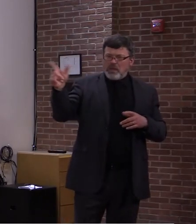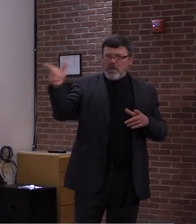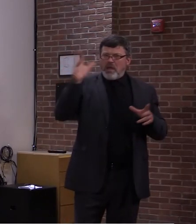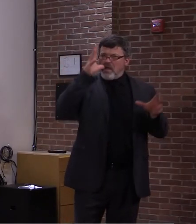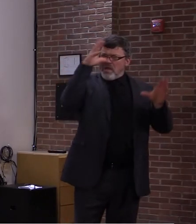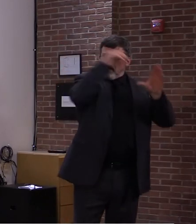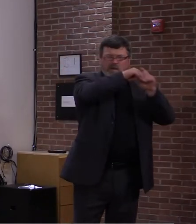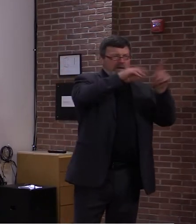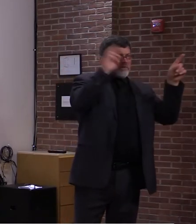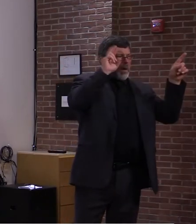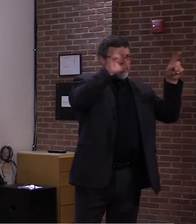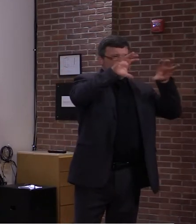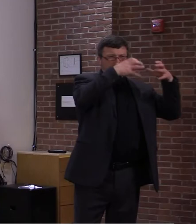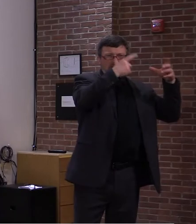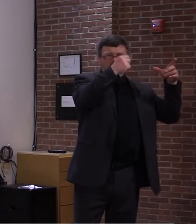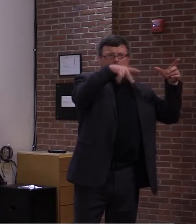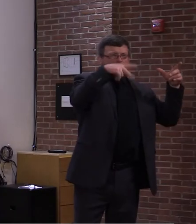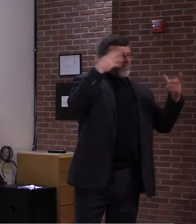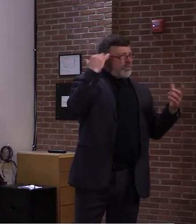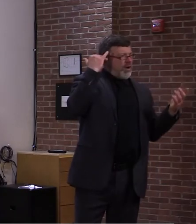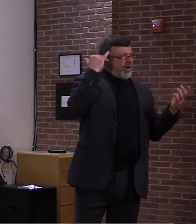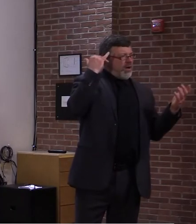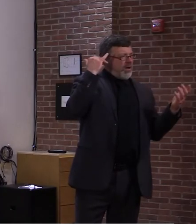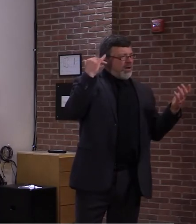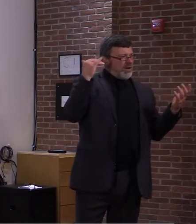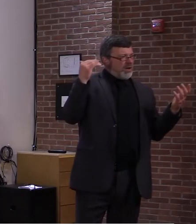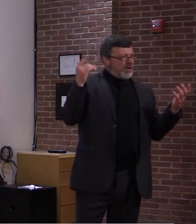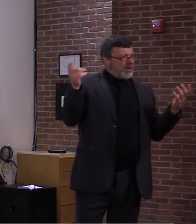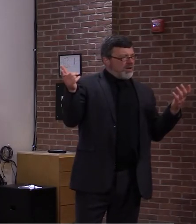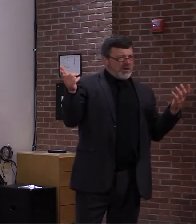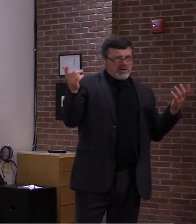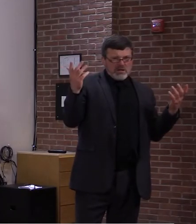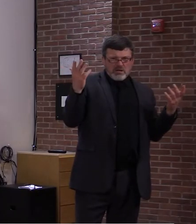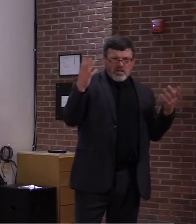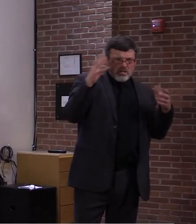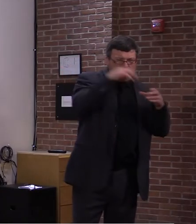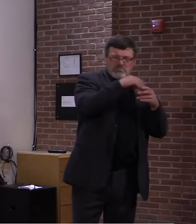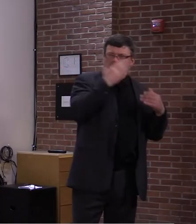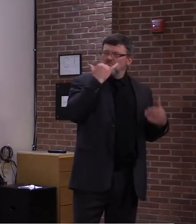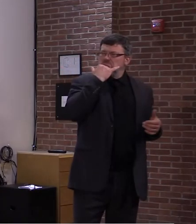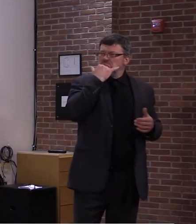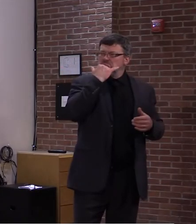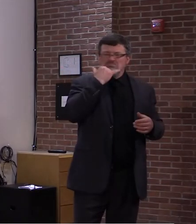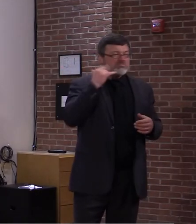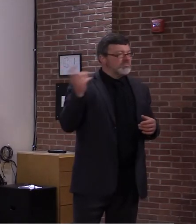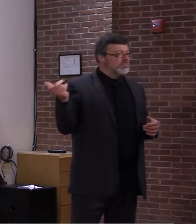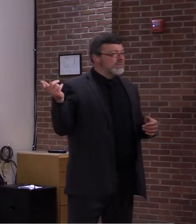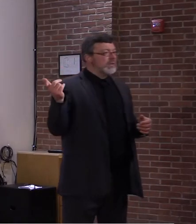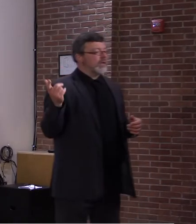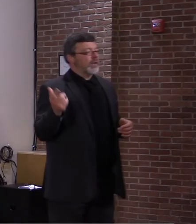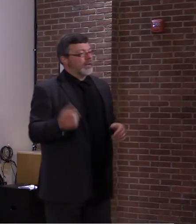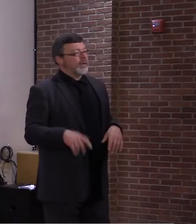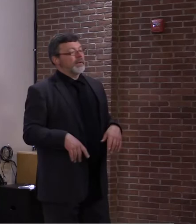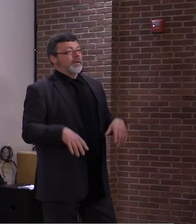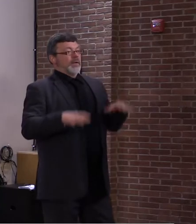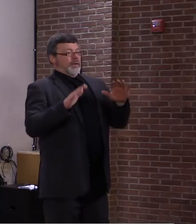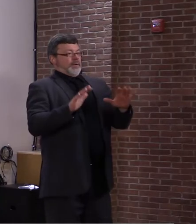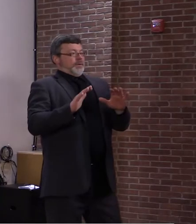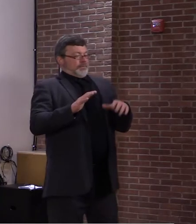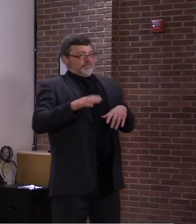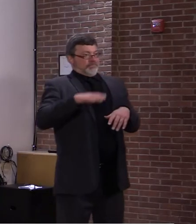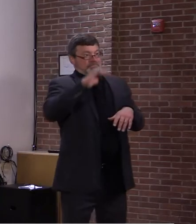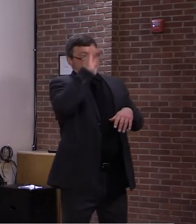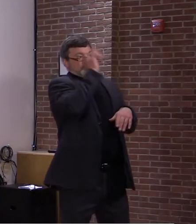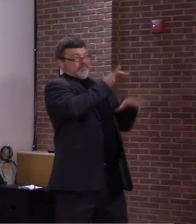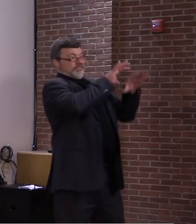annual exercise in setting a platform? I think, again, whether it's the Republican